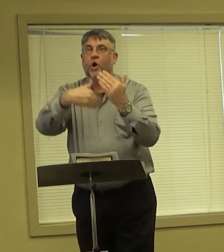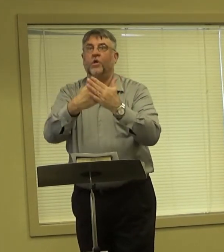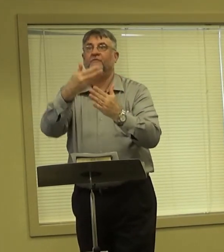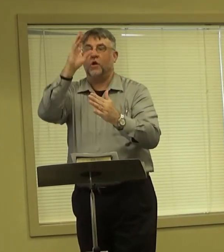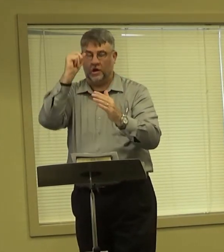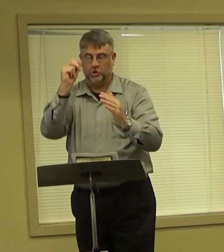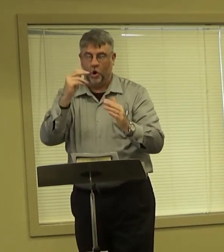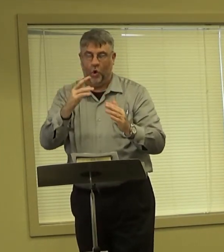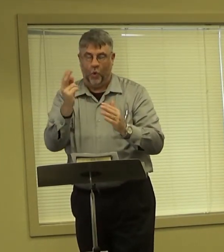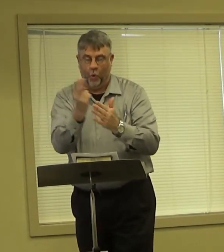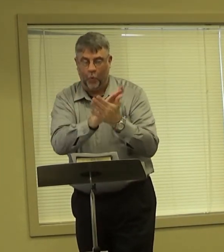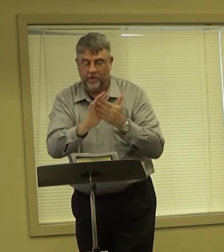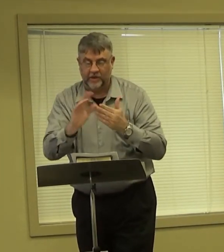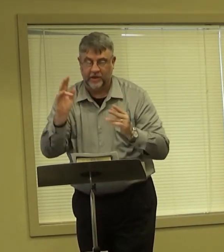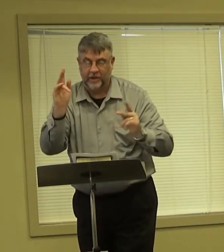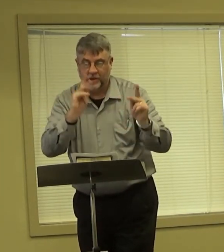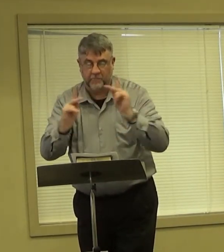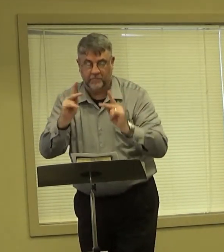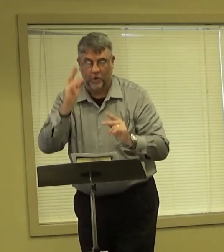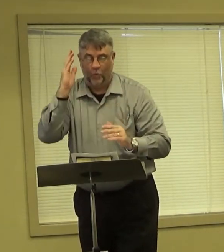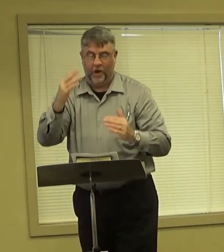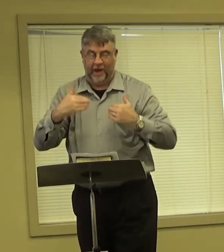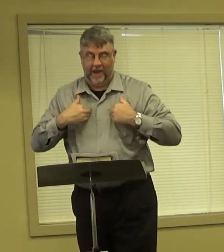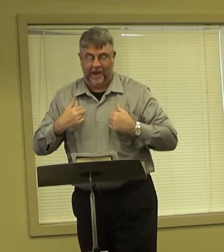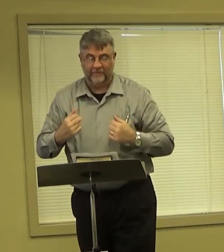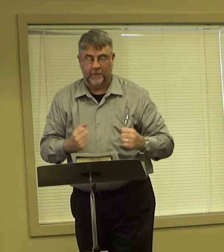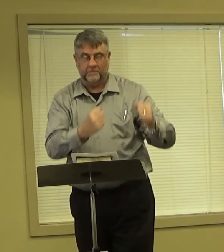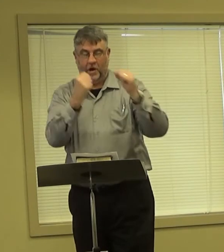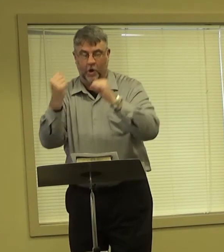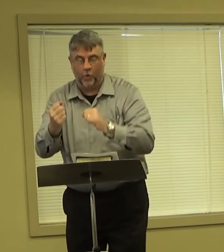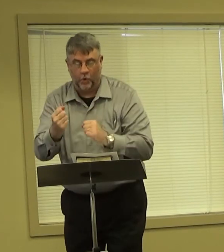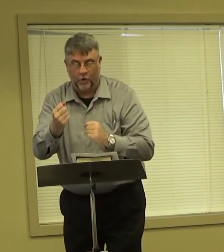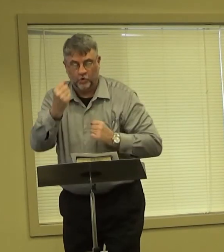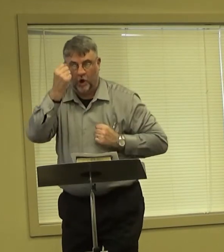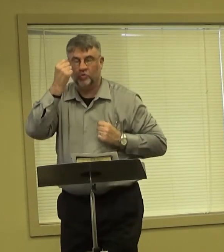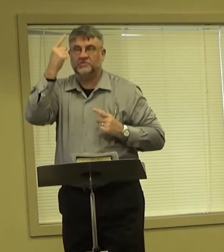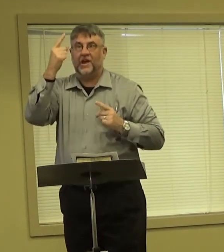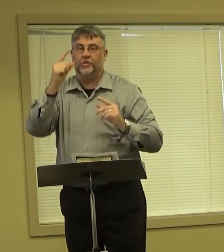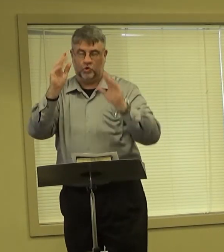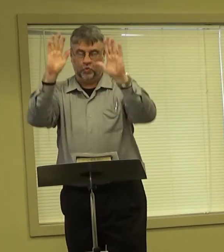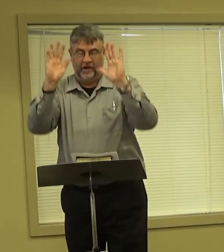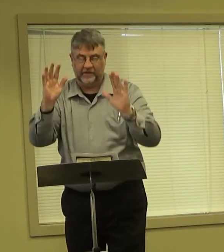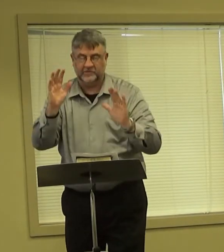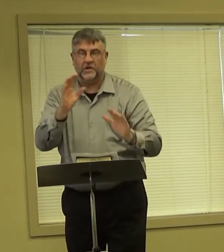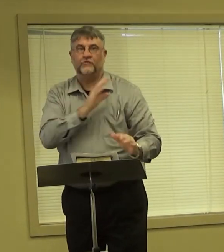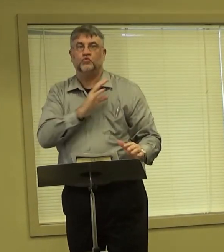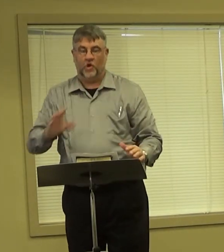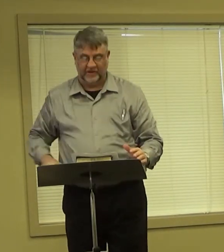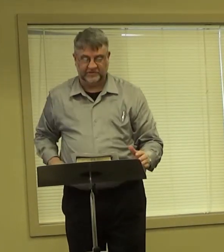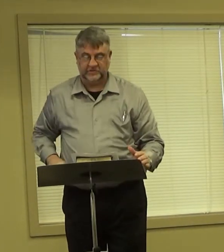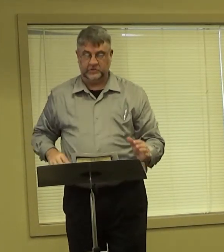will be strong in love and be built on love.